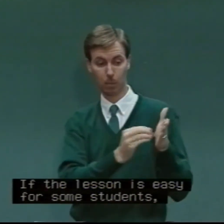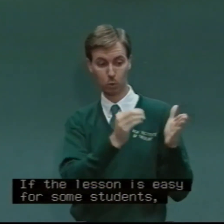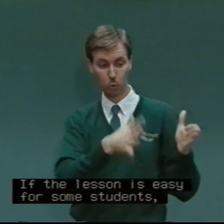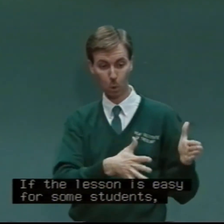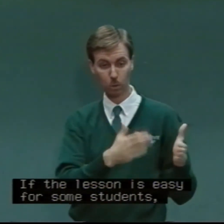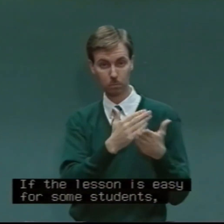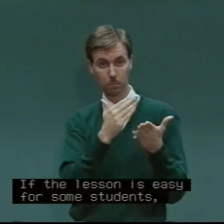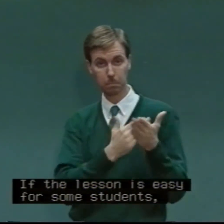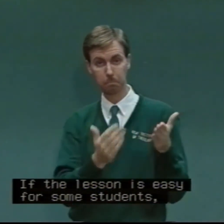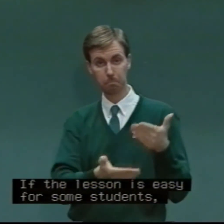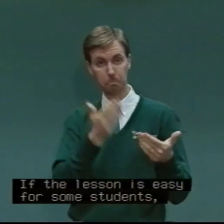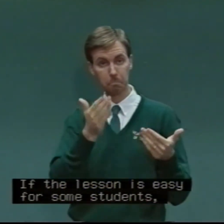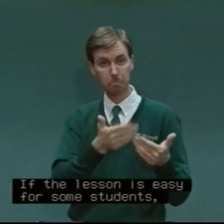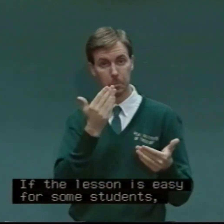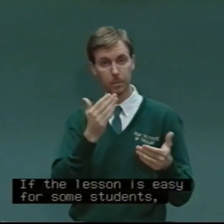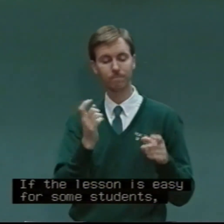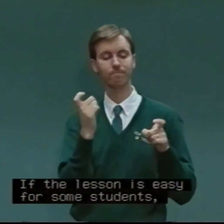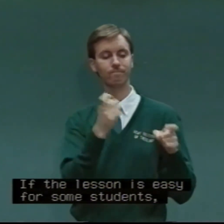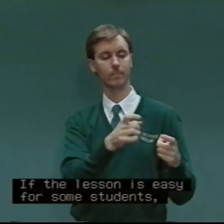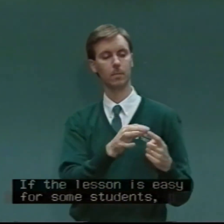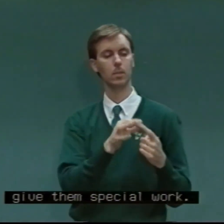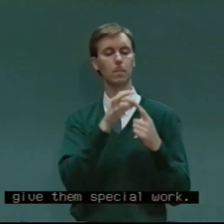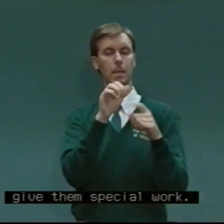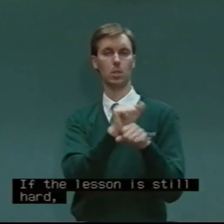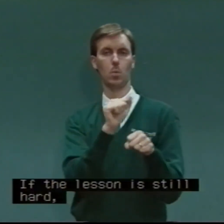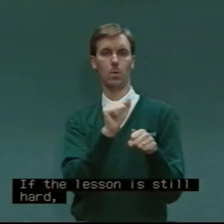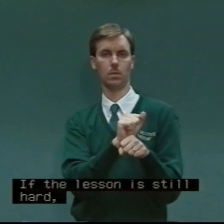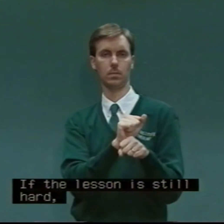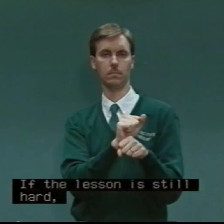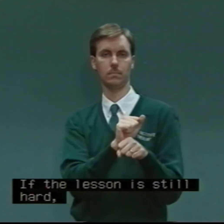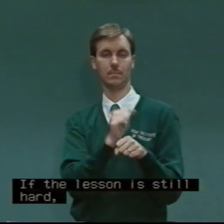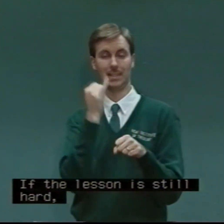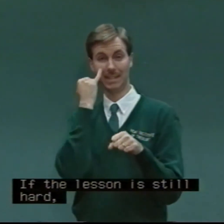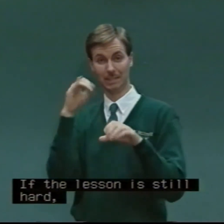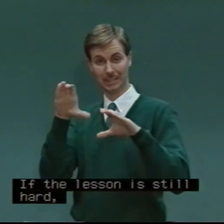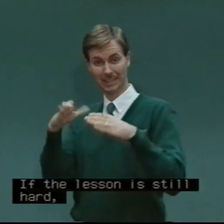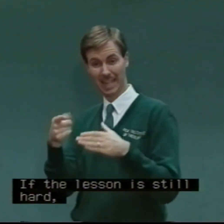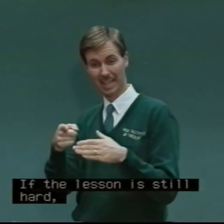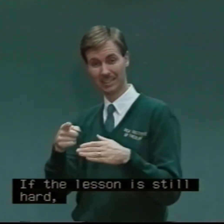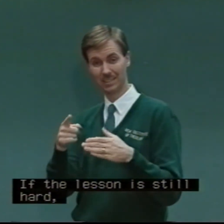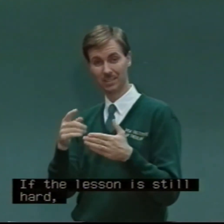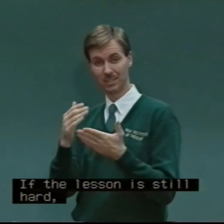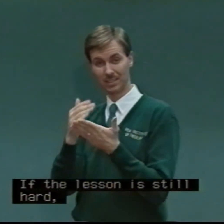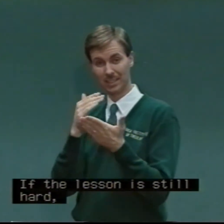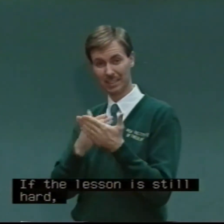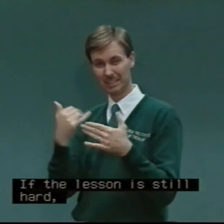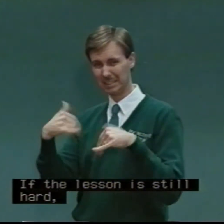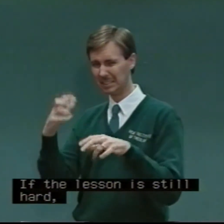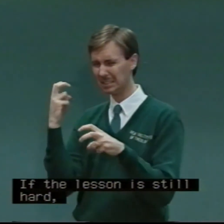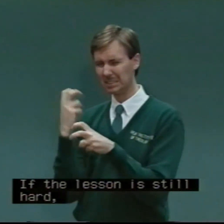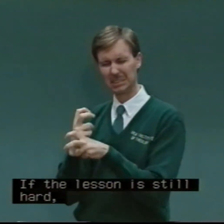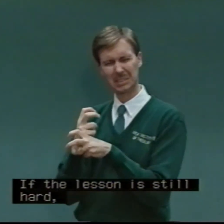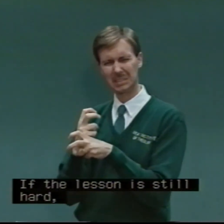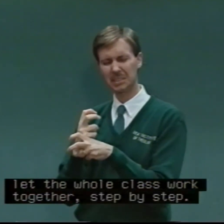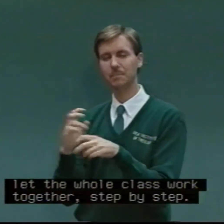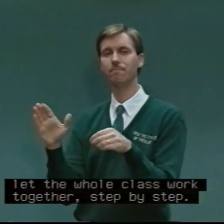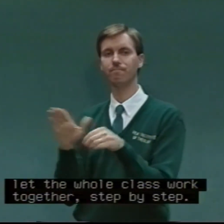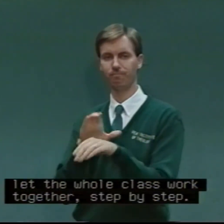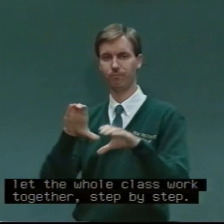If the lesson is easy for some students, give them special work. If the lesson is still hard,